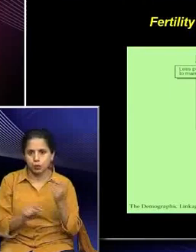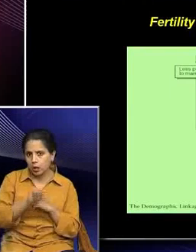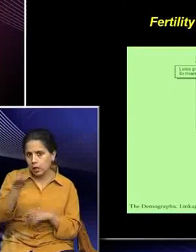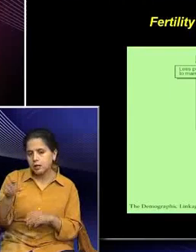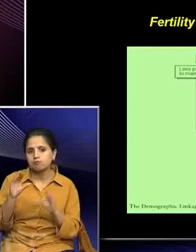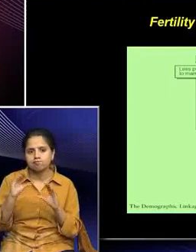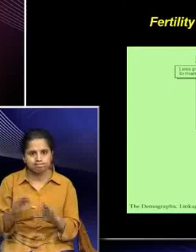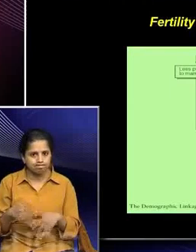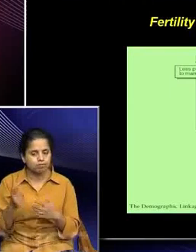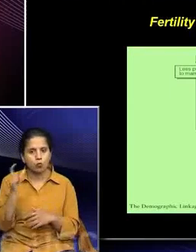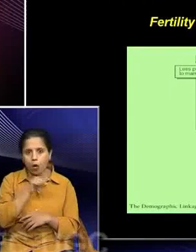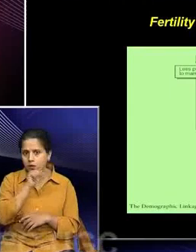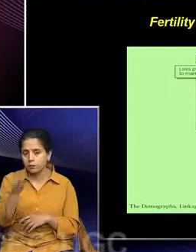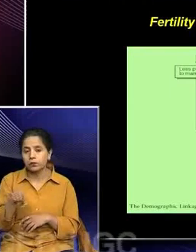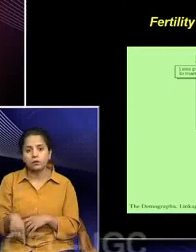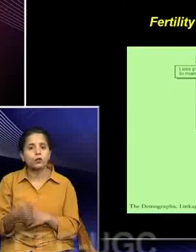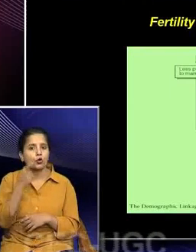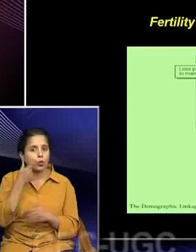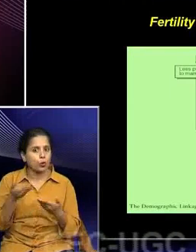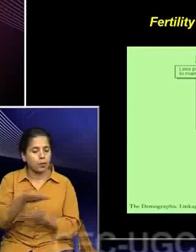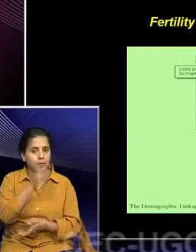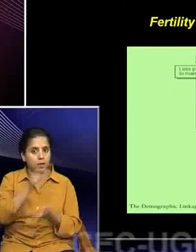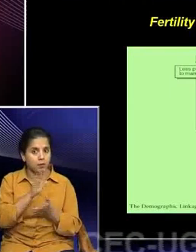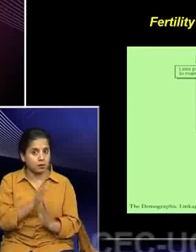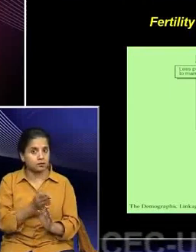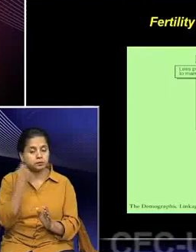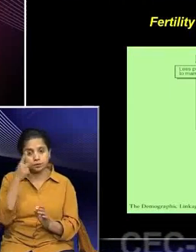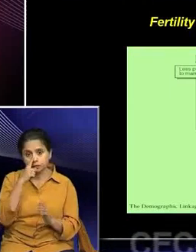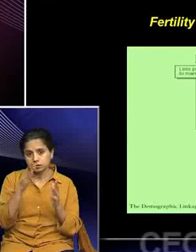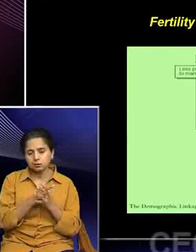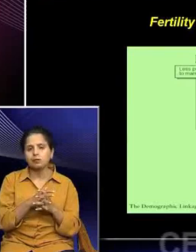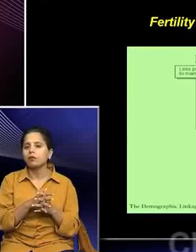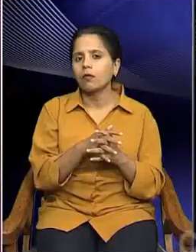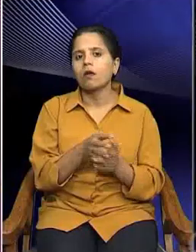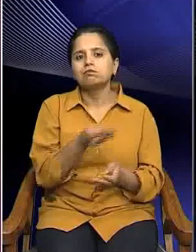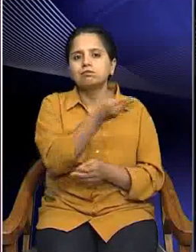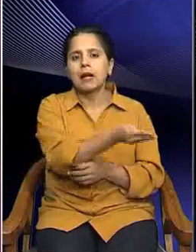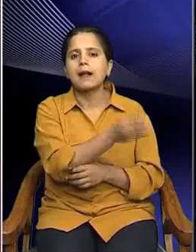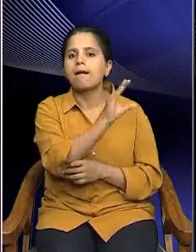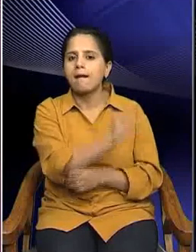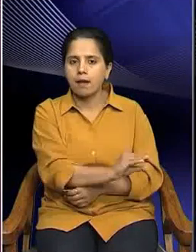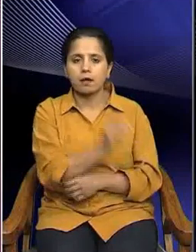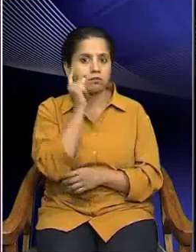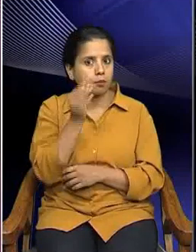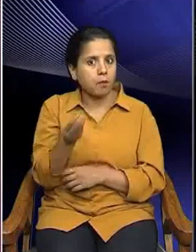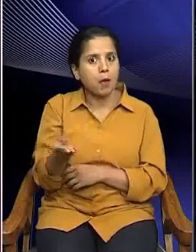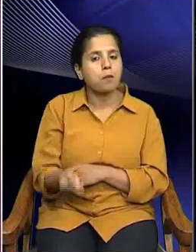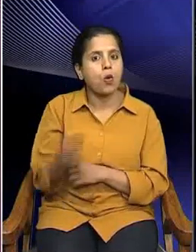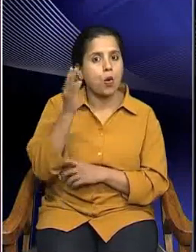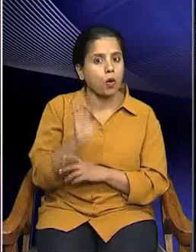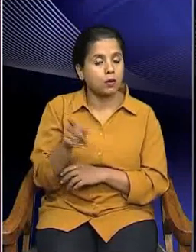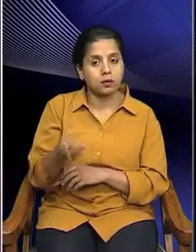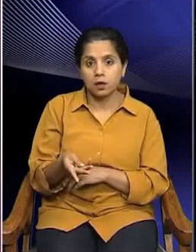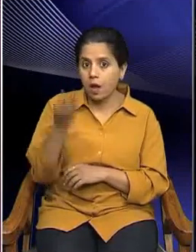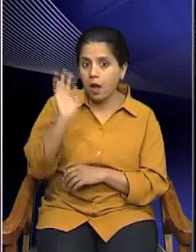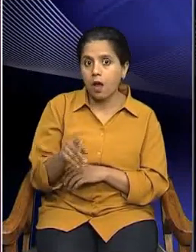So the chances of human capital formation for women reduces. Rather, they spend large